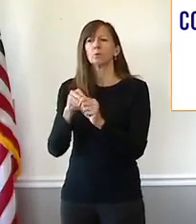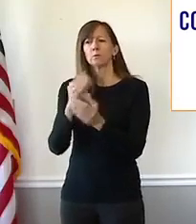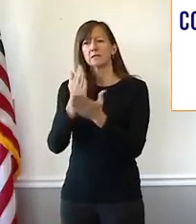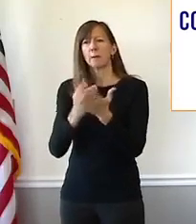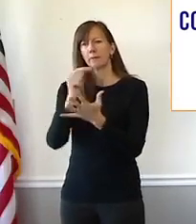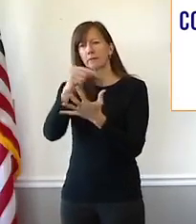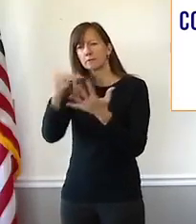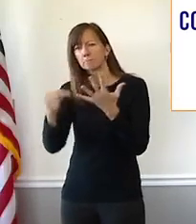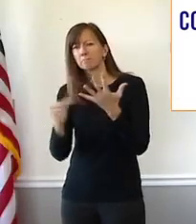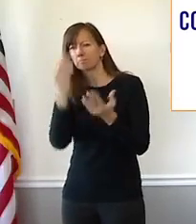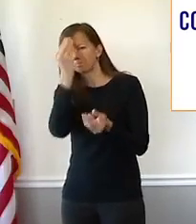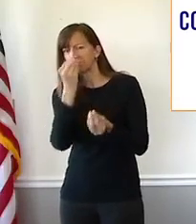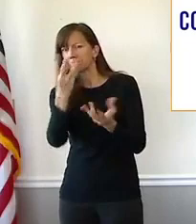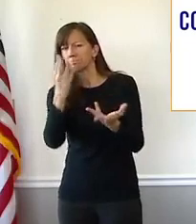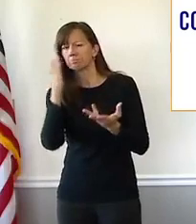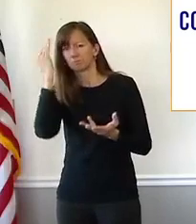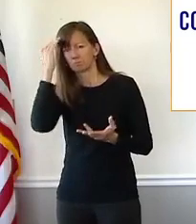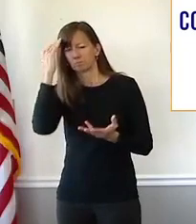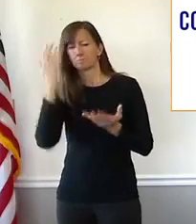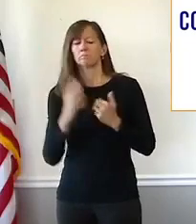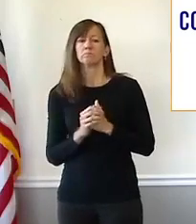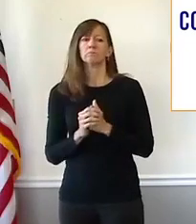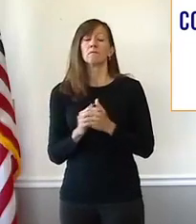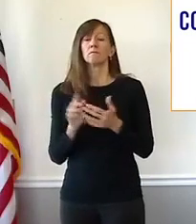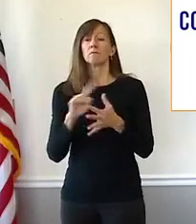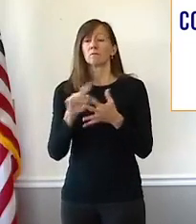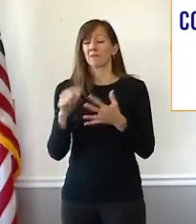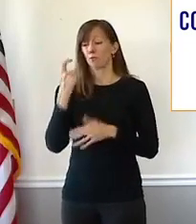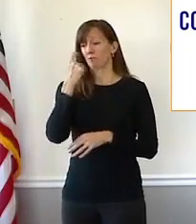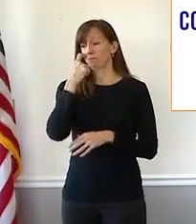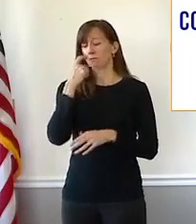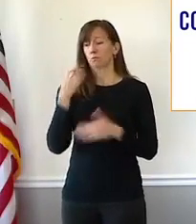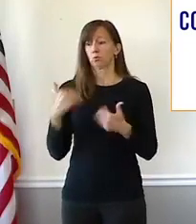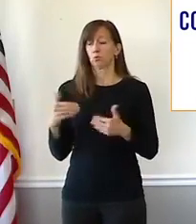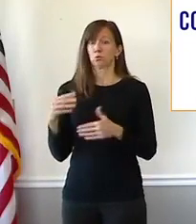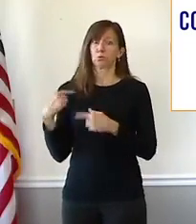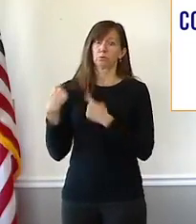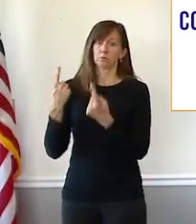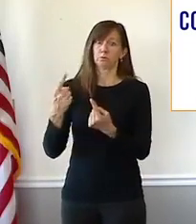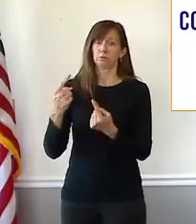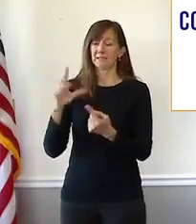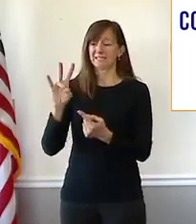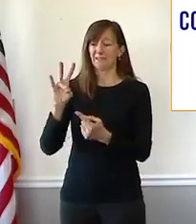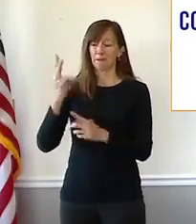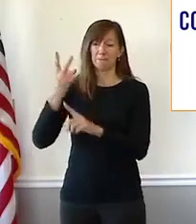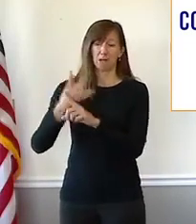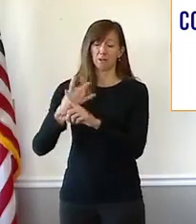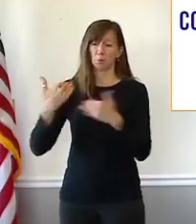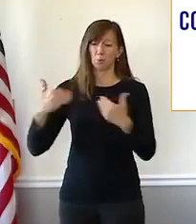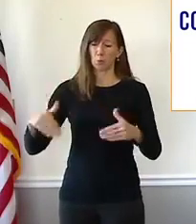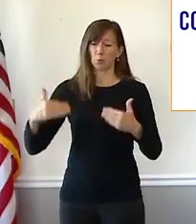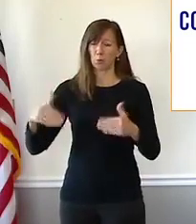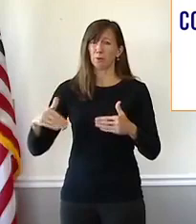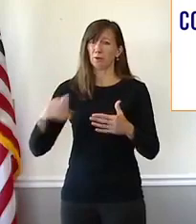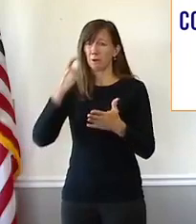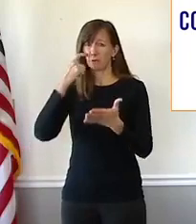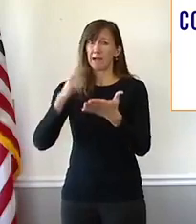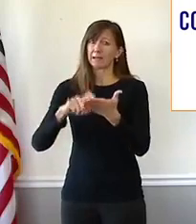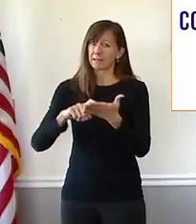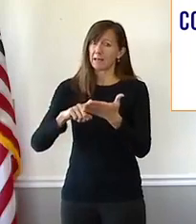aware of. We recognize that the last 7 months has been relatively unpredictable, and you want to be able to count on a few things.